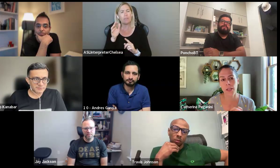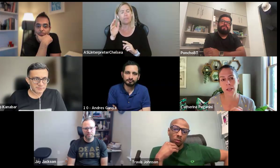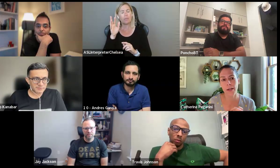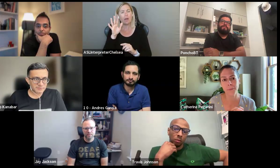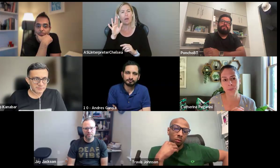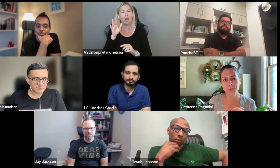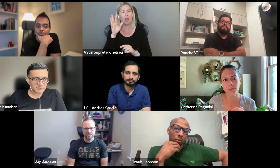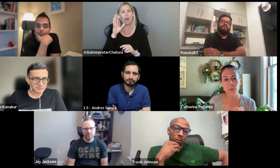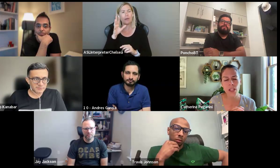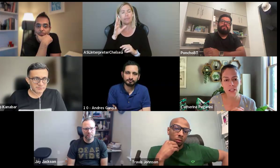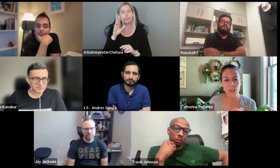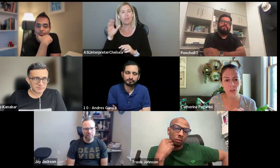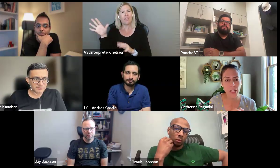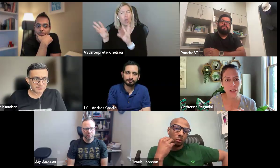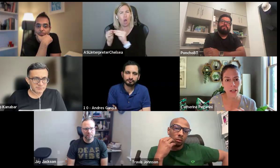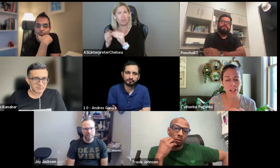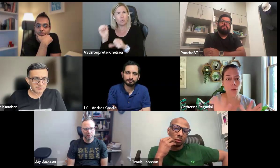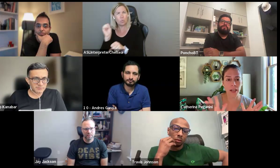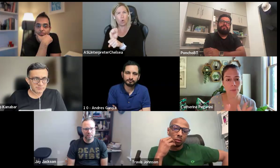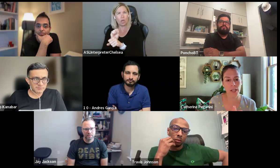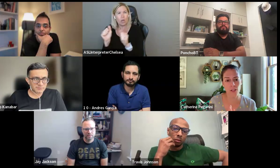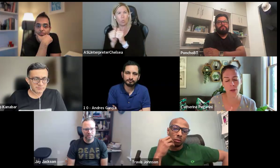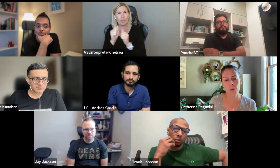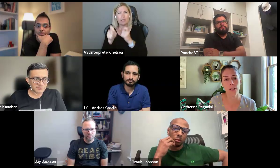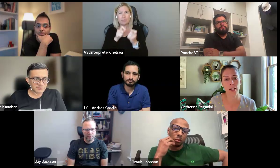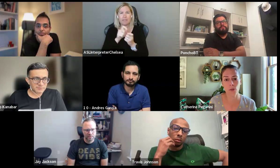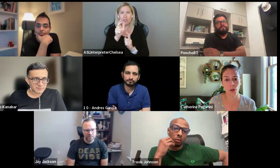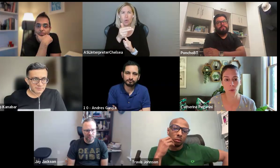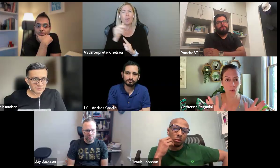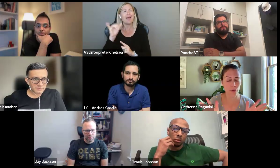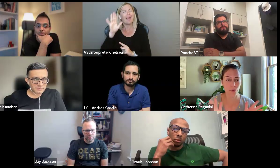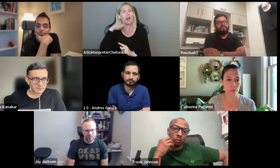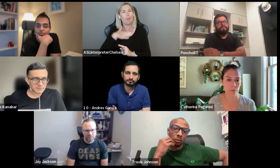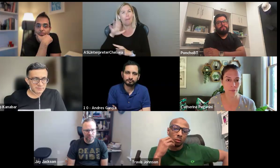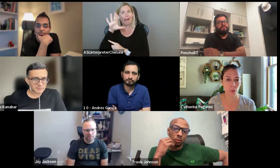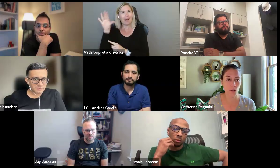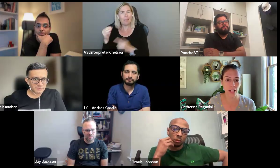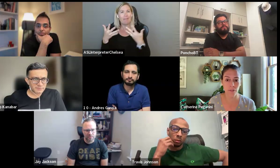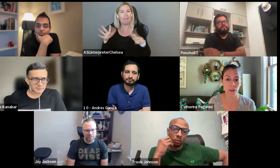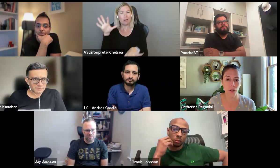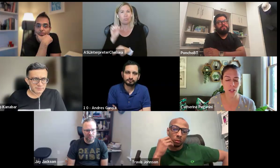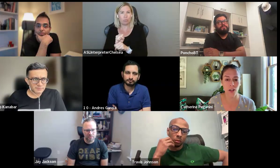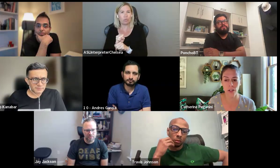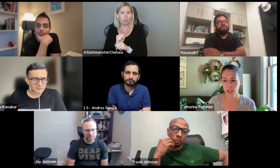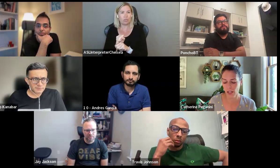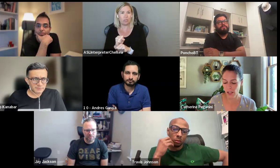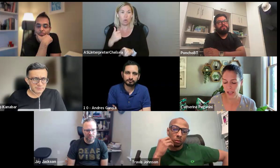be listed already. I know my company has already booked them, so we do that very early on.